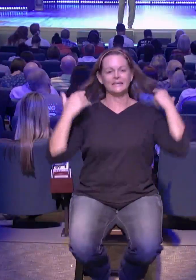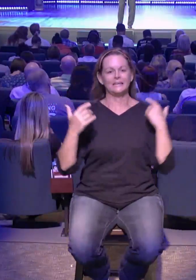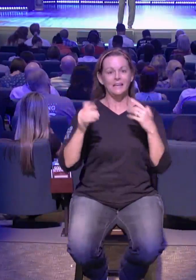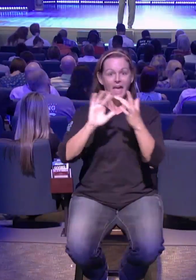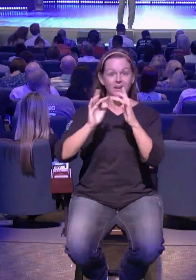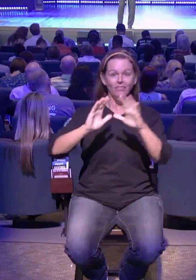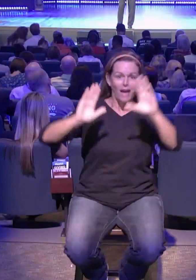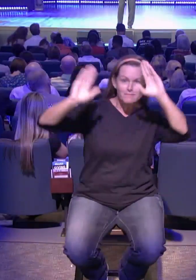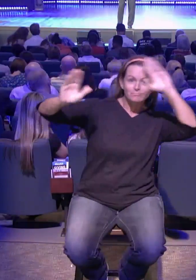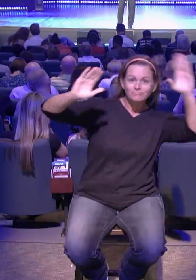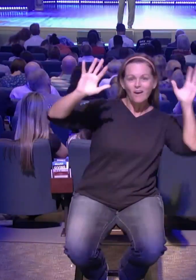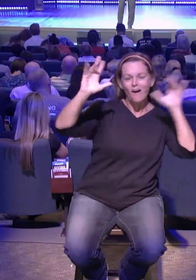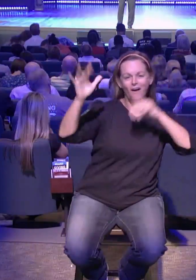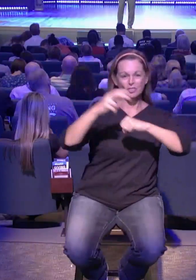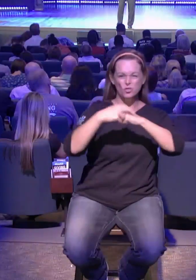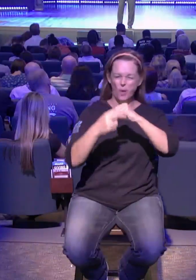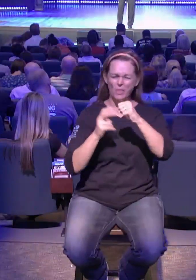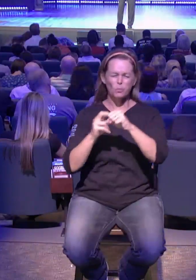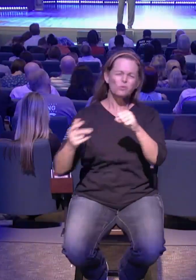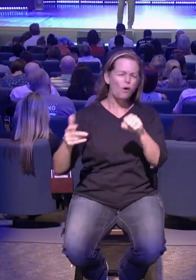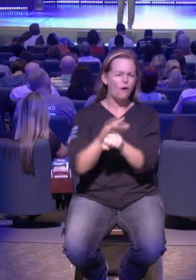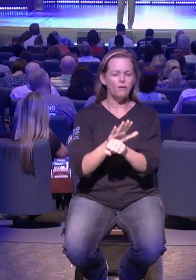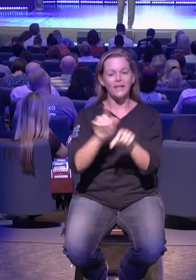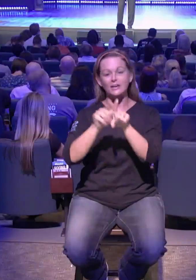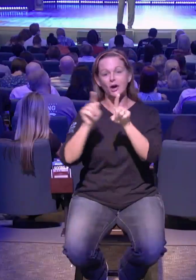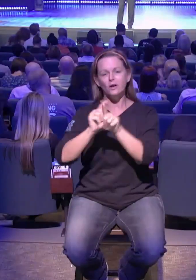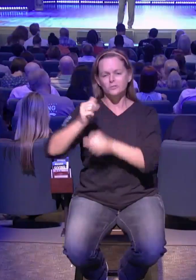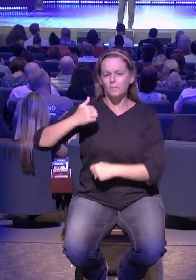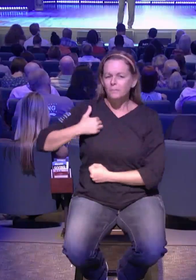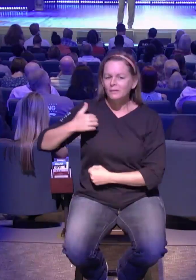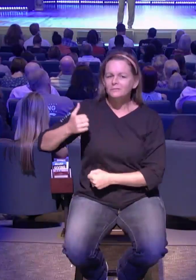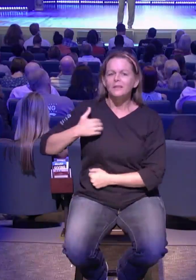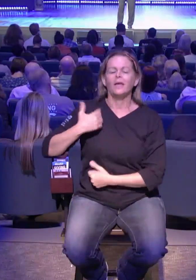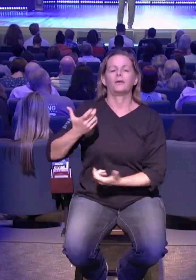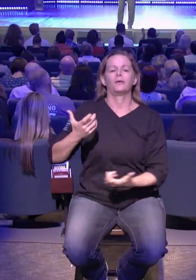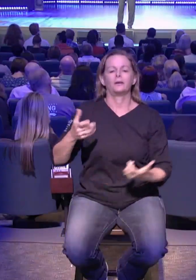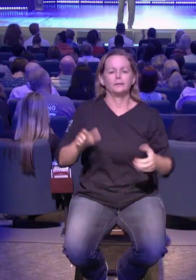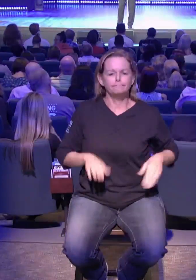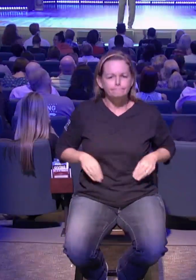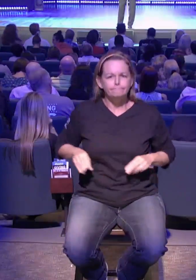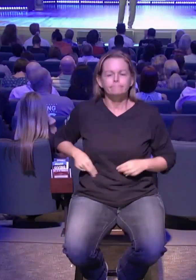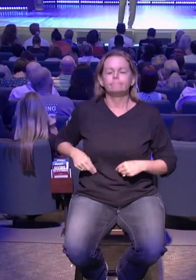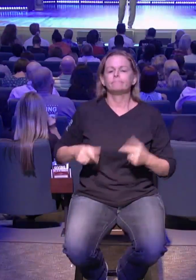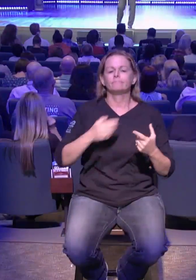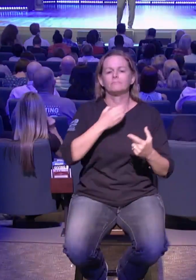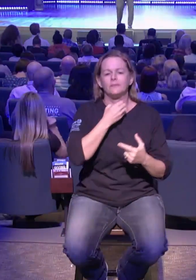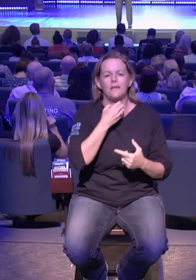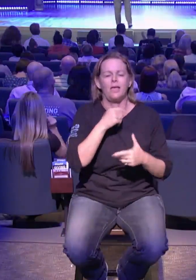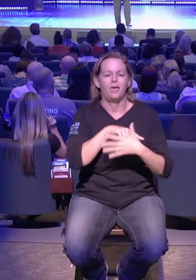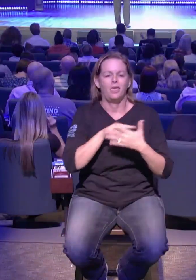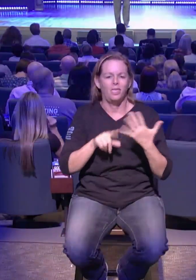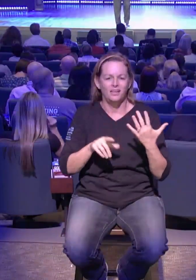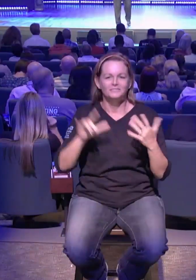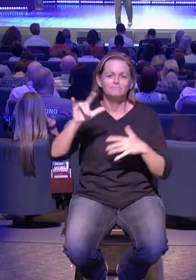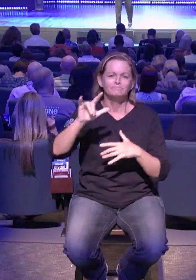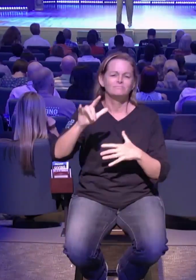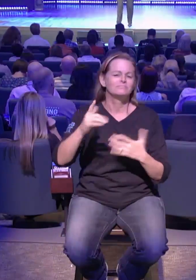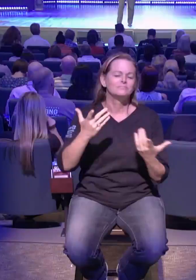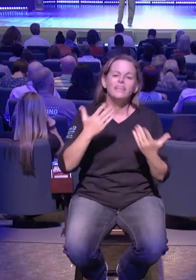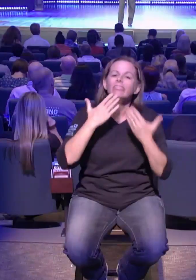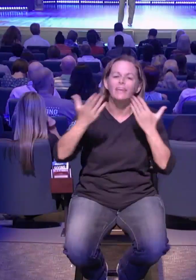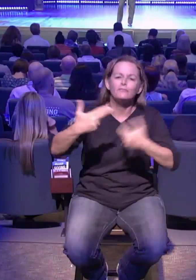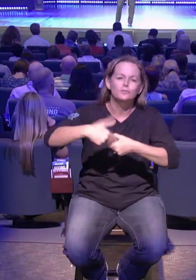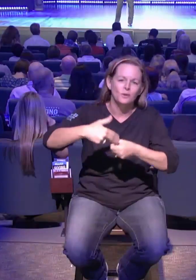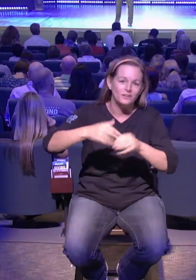And a special shout out to all of our men and women serving in the armed forces. We love you. We love you.